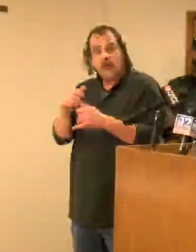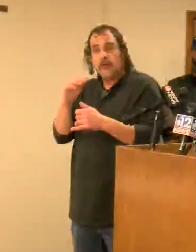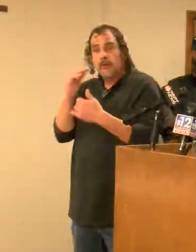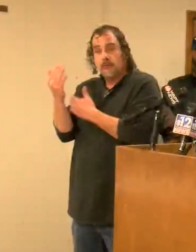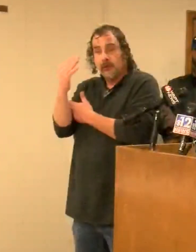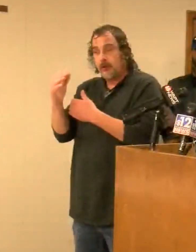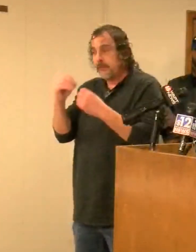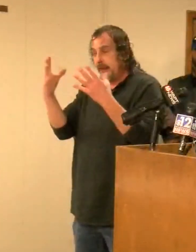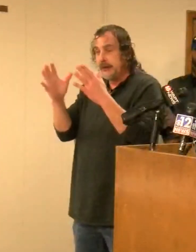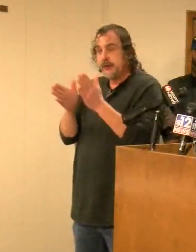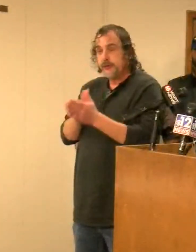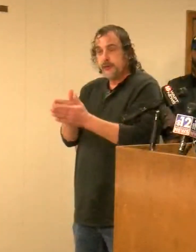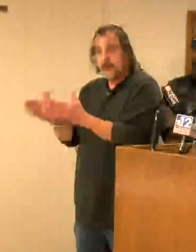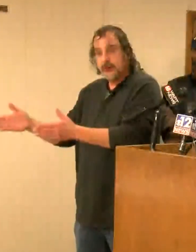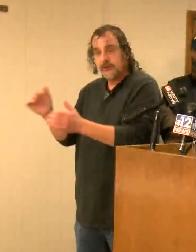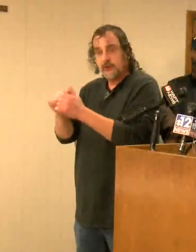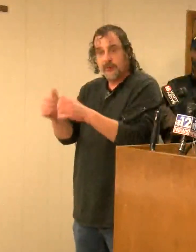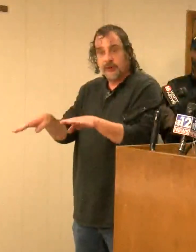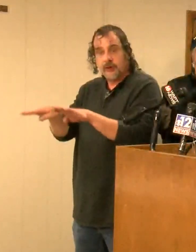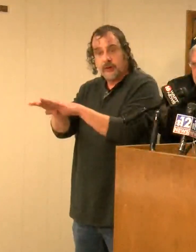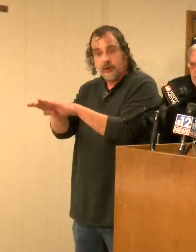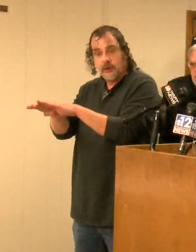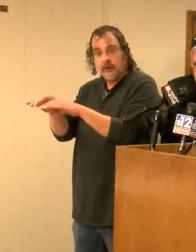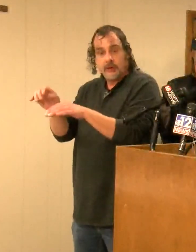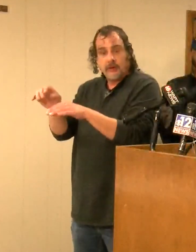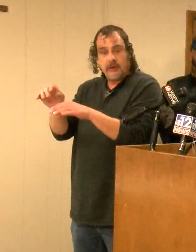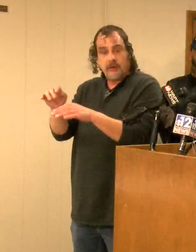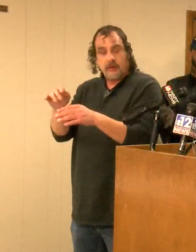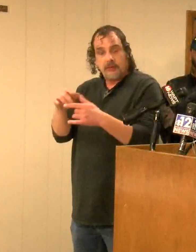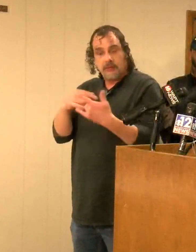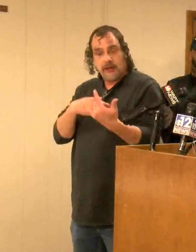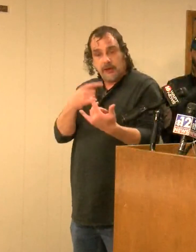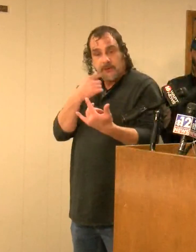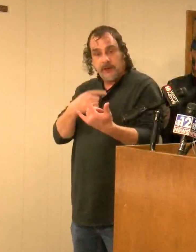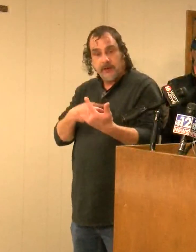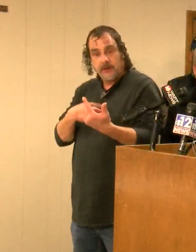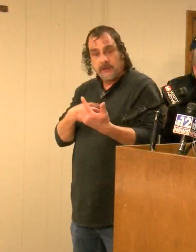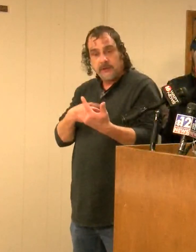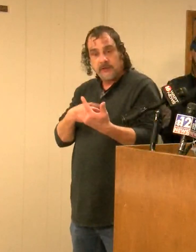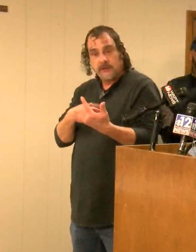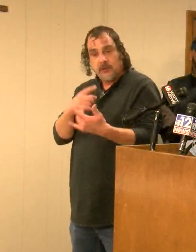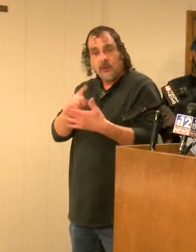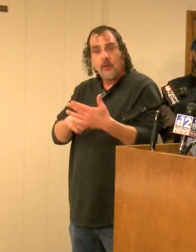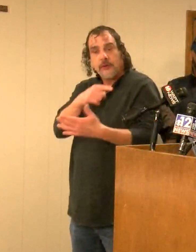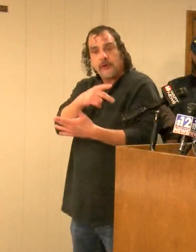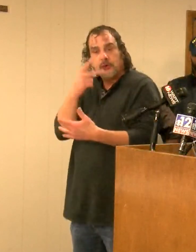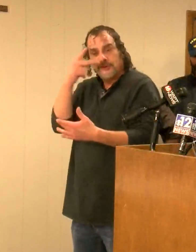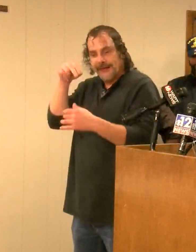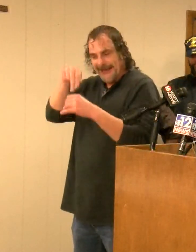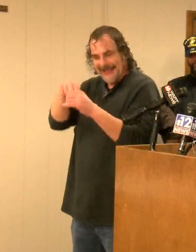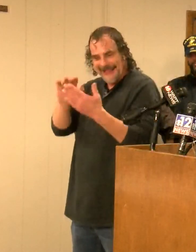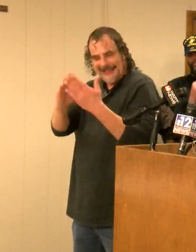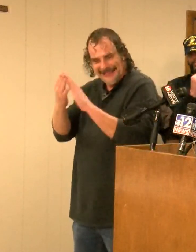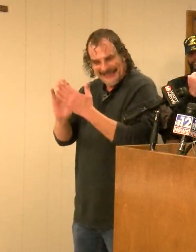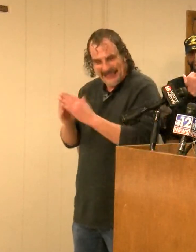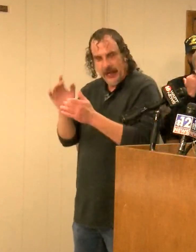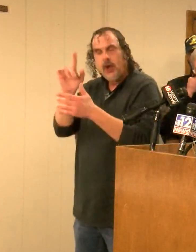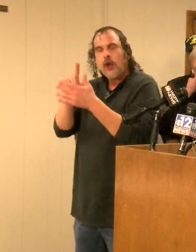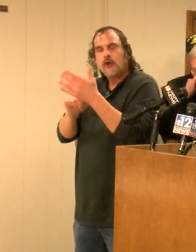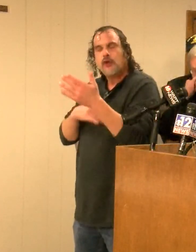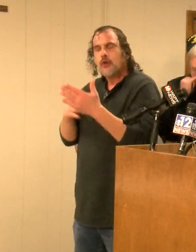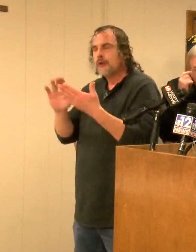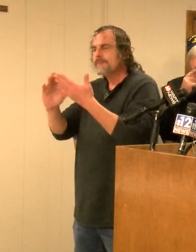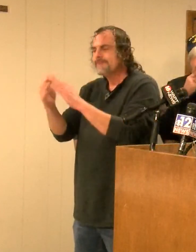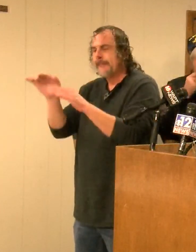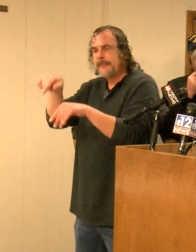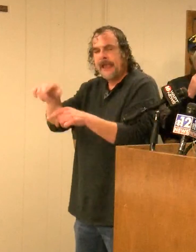to be closed. You know, some parts of State Street possibly going to have some flooding. Can you talk about some of the, what you're seeing inside the city, especially downtown, when it comes